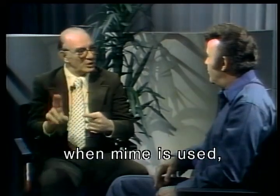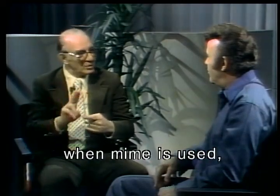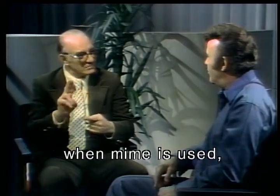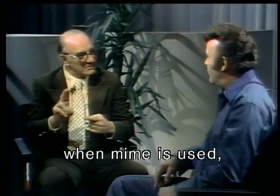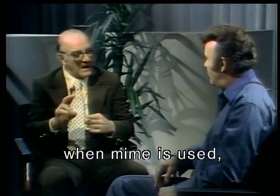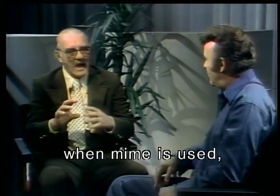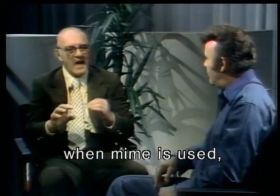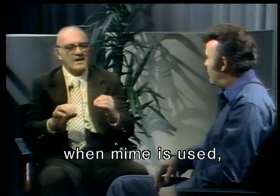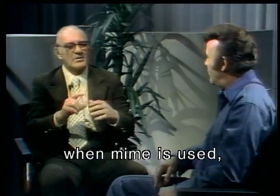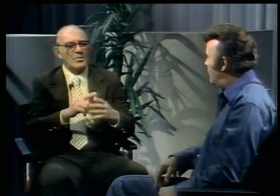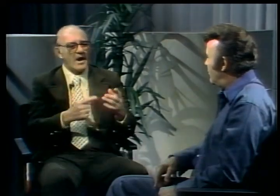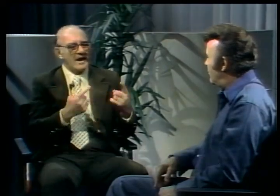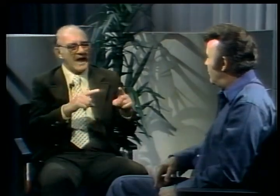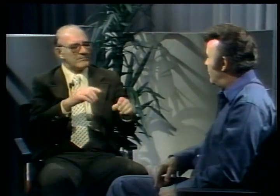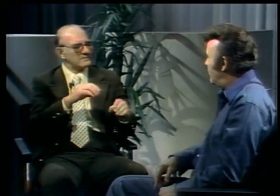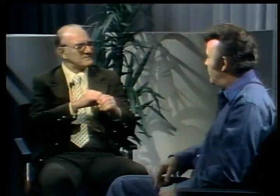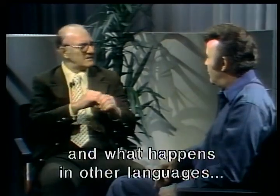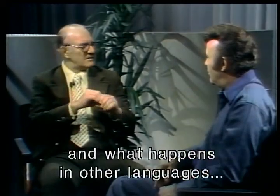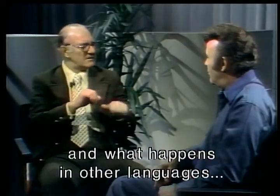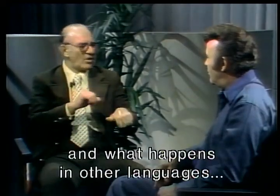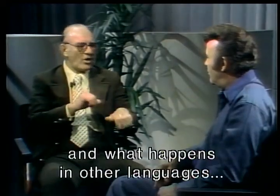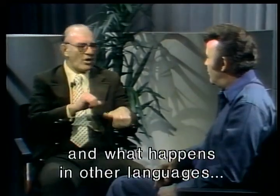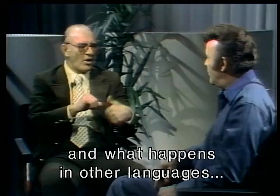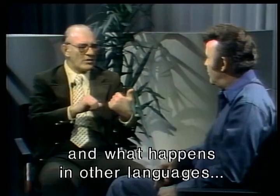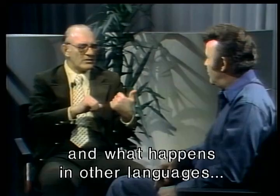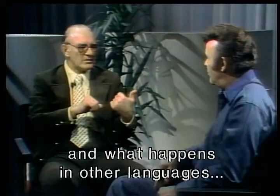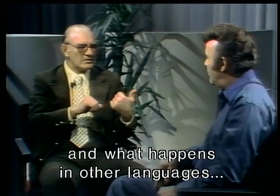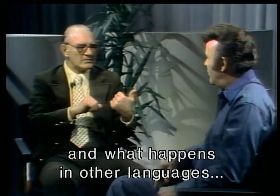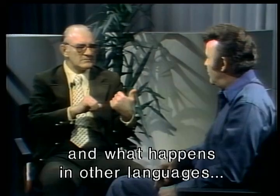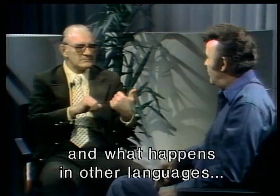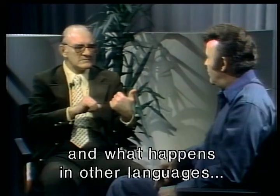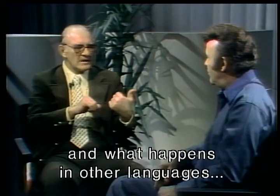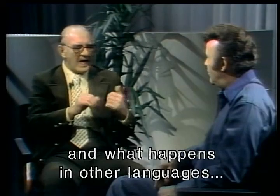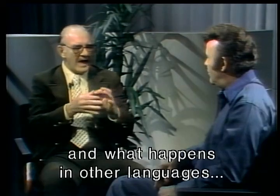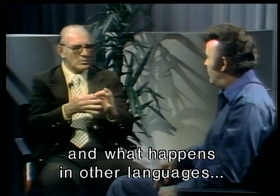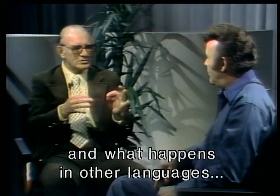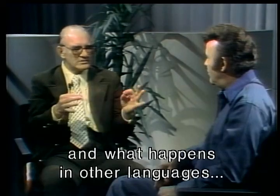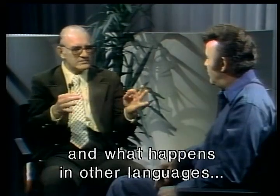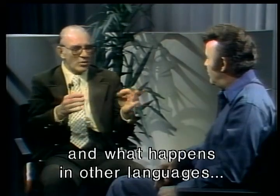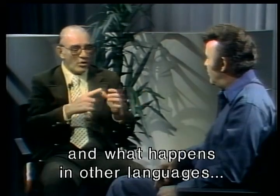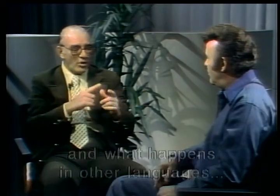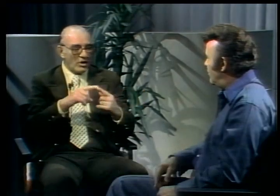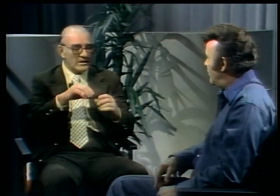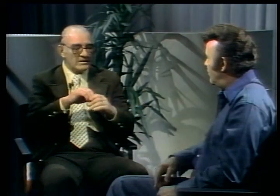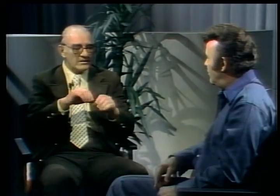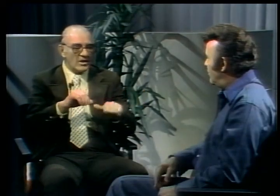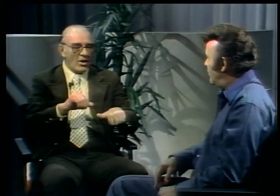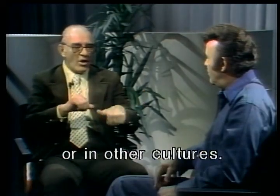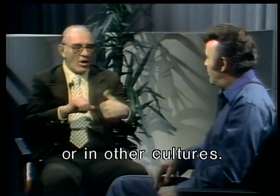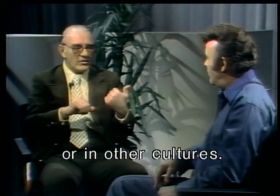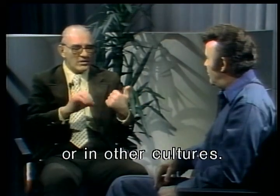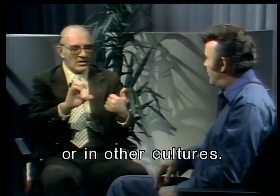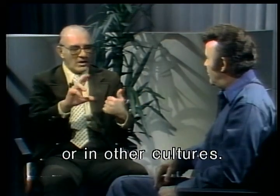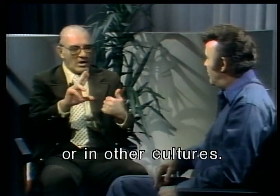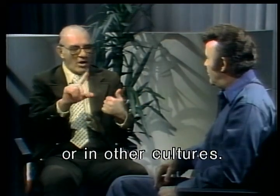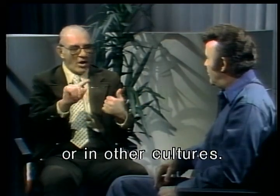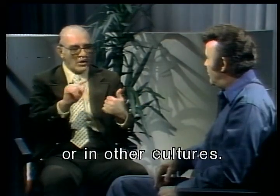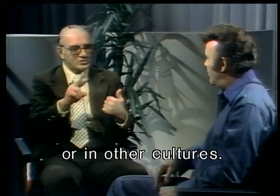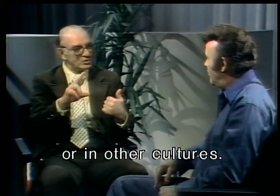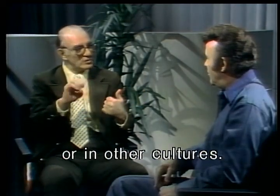used, and what happens in other languages or in other cultures.